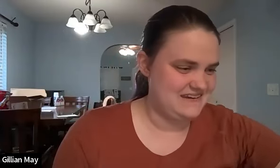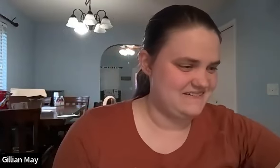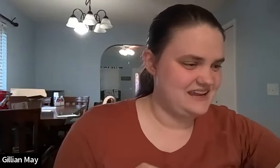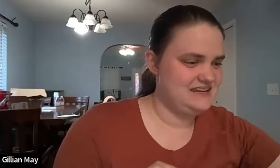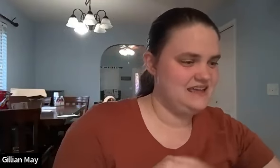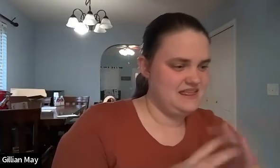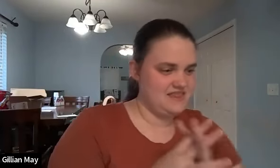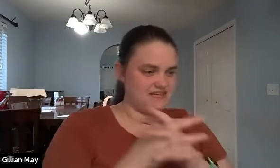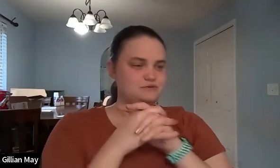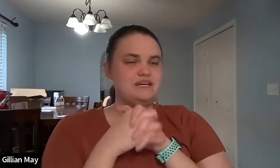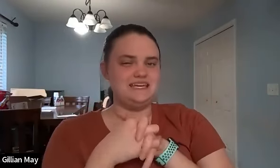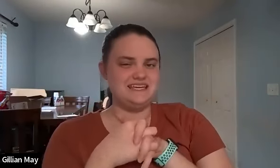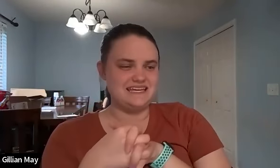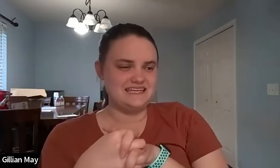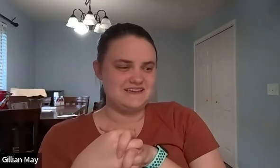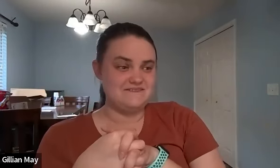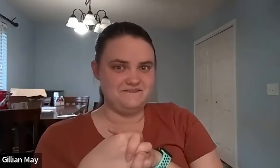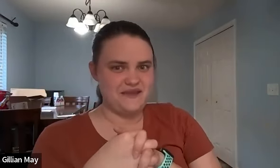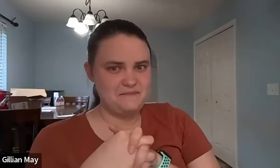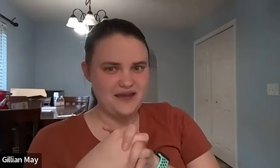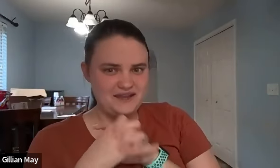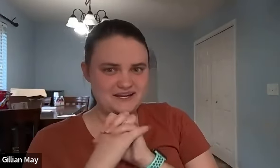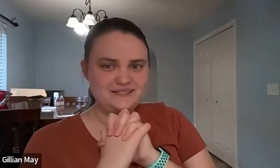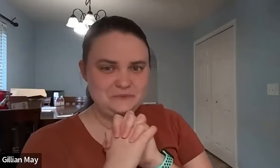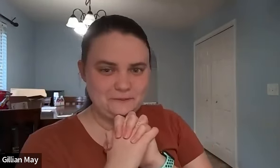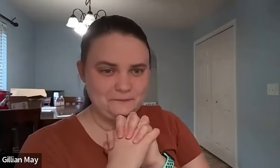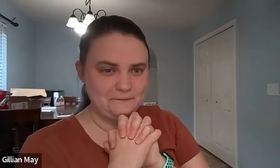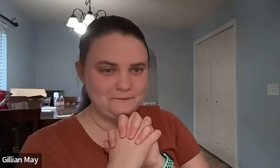All right. The next one is vampire.